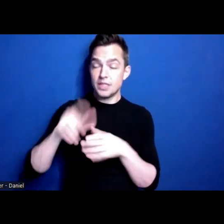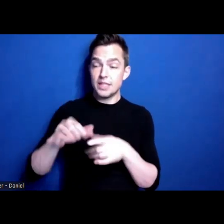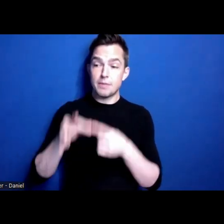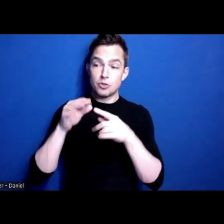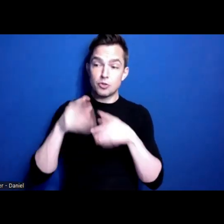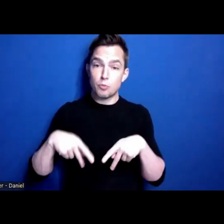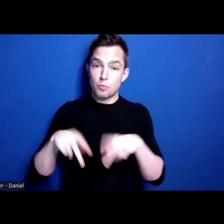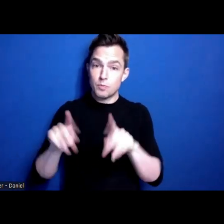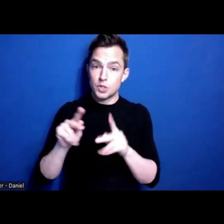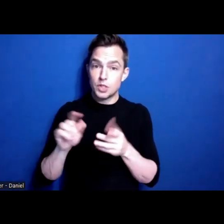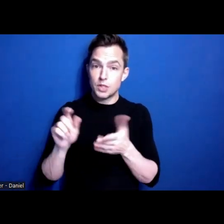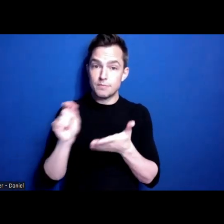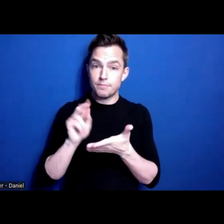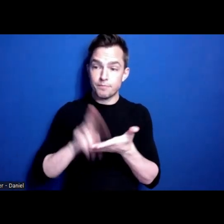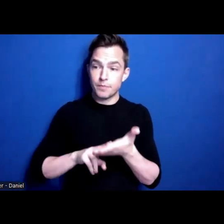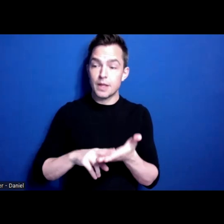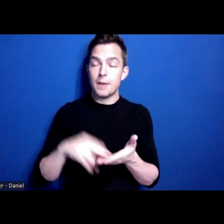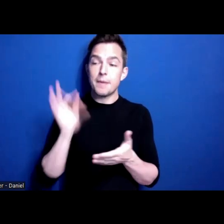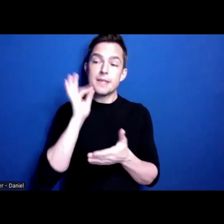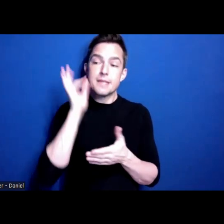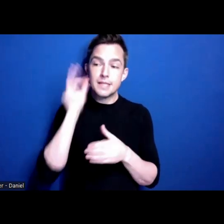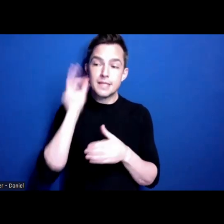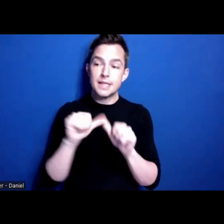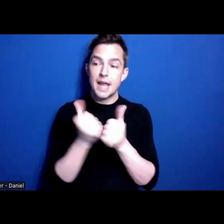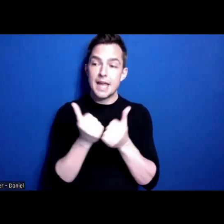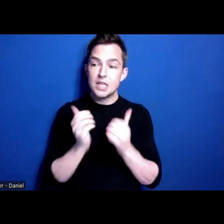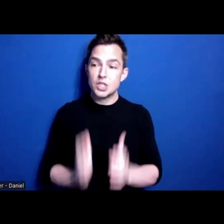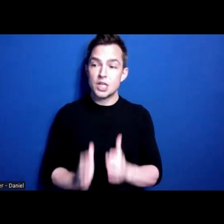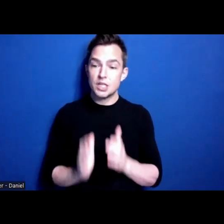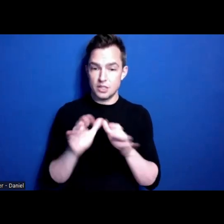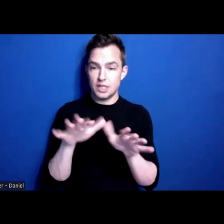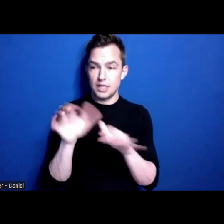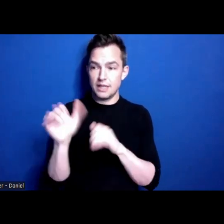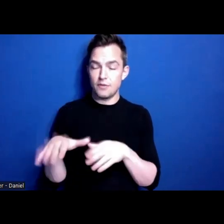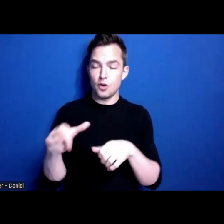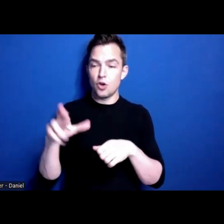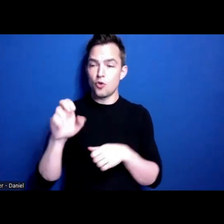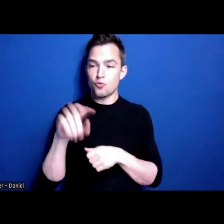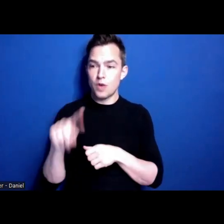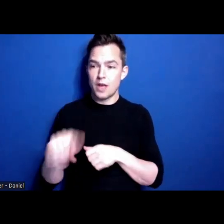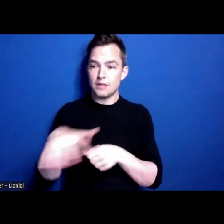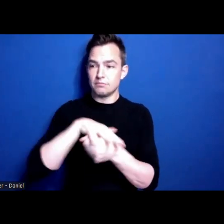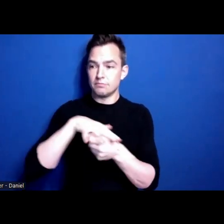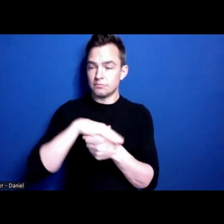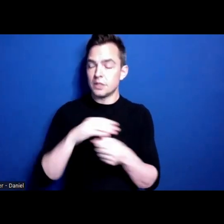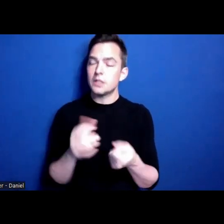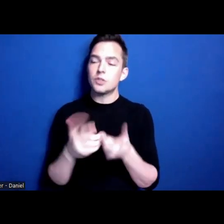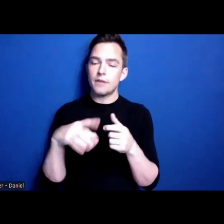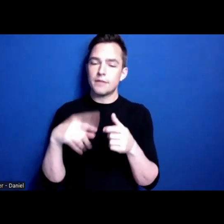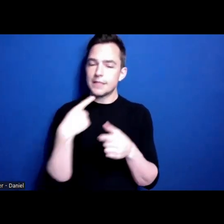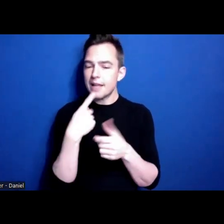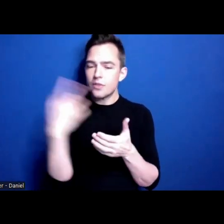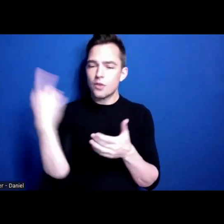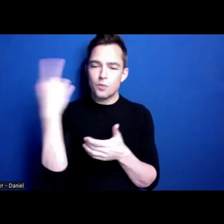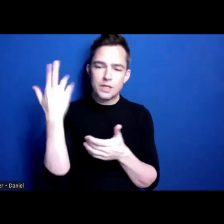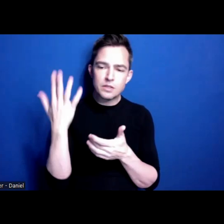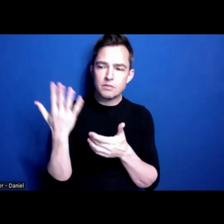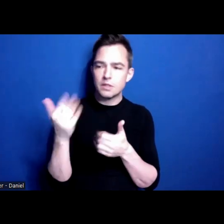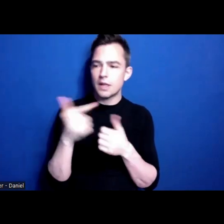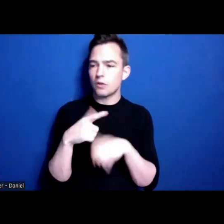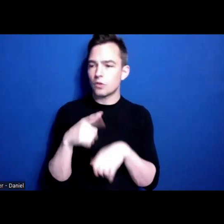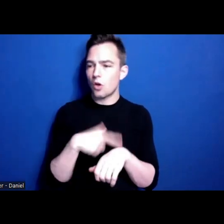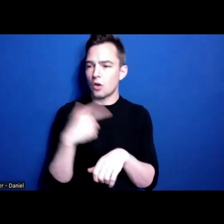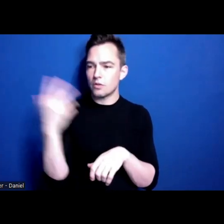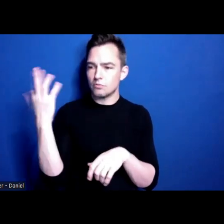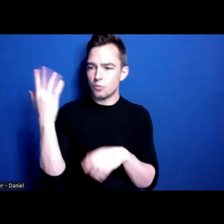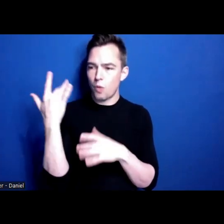slip signed by the Indian agent to leave your reserve. You had to say the reason, where, and how long you'd be gone.